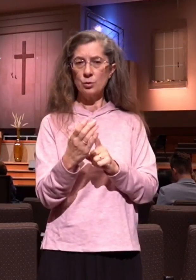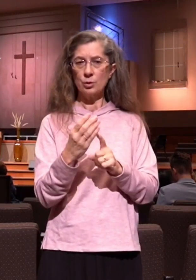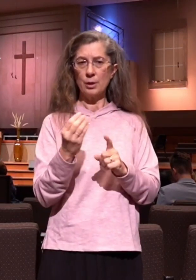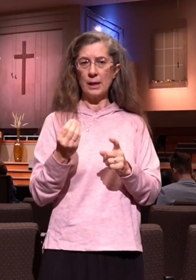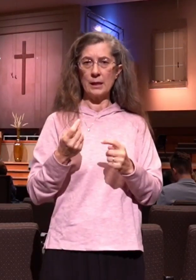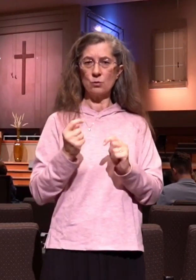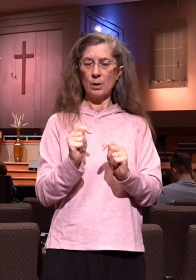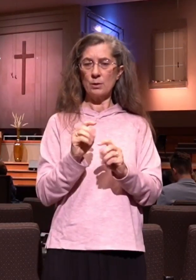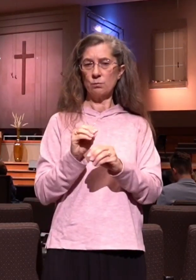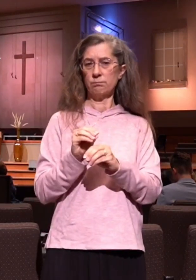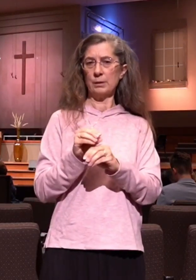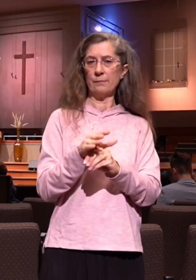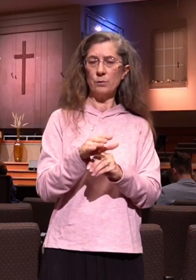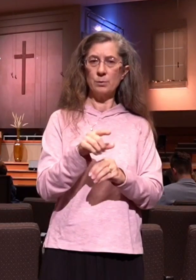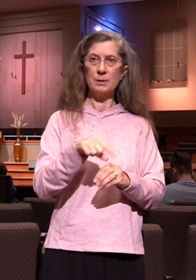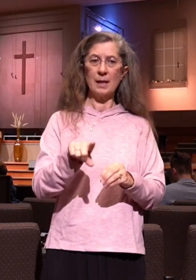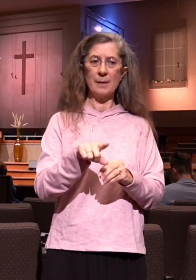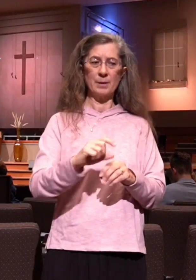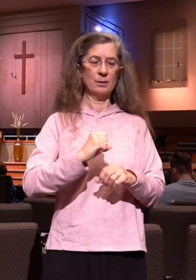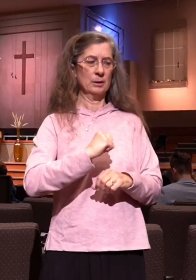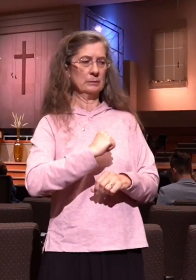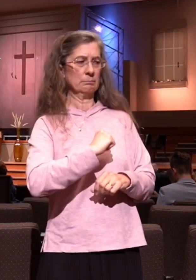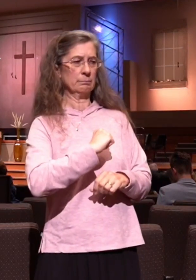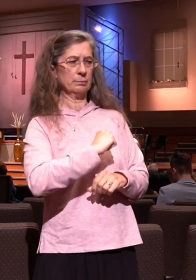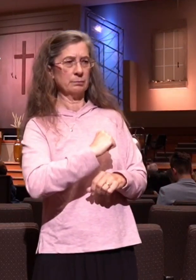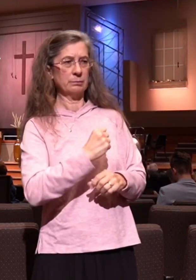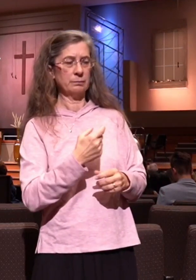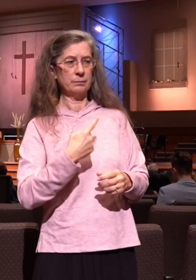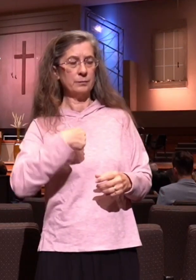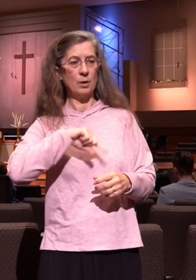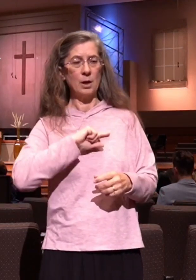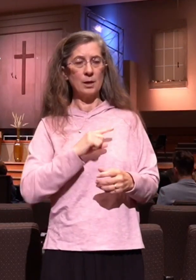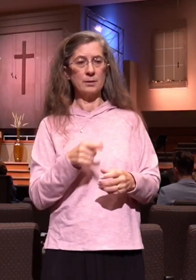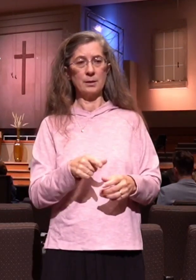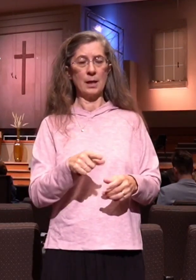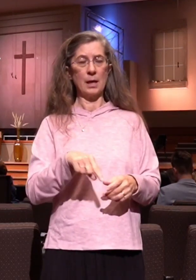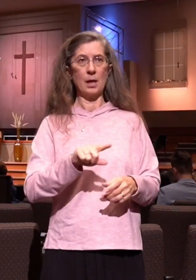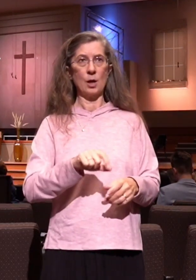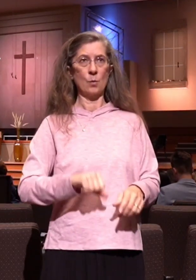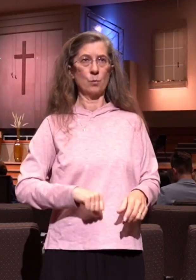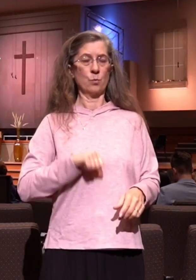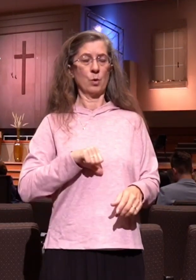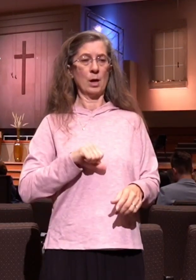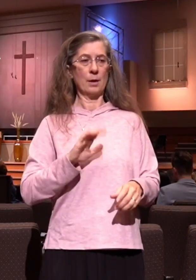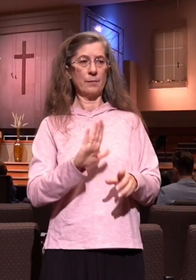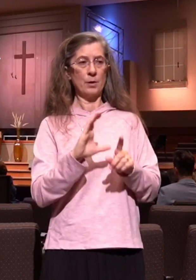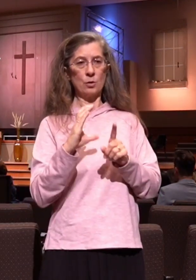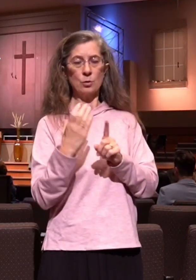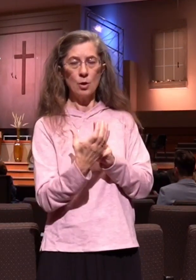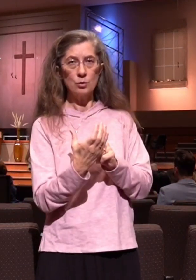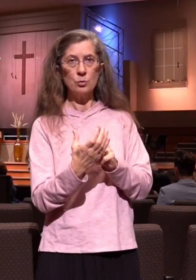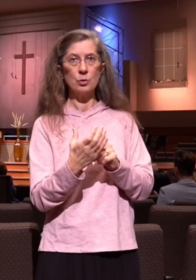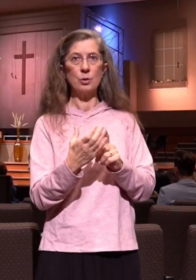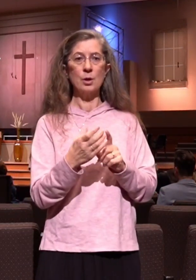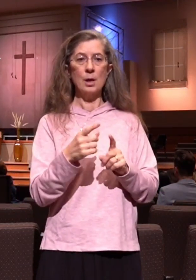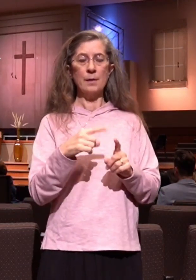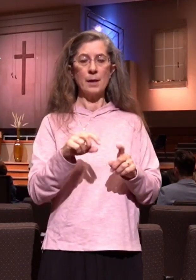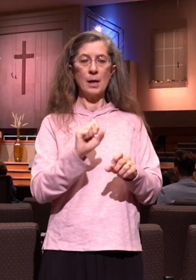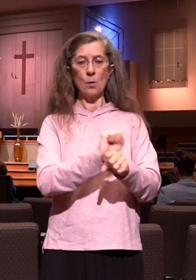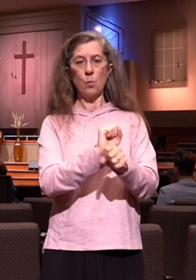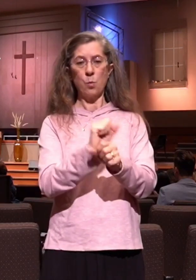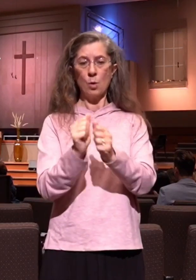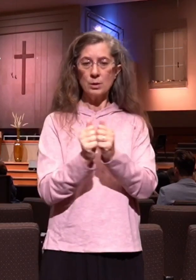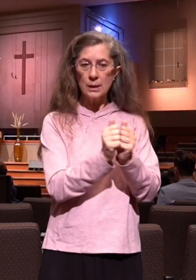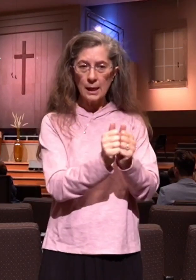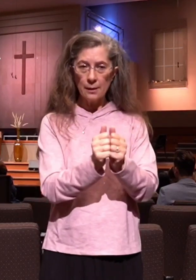with the people. They are very resistant to outsiders, very proud of their culture. They do everything as a village, as